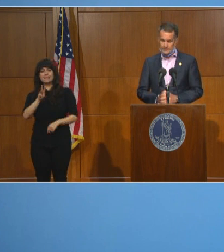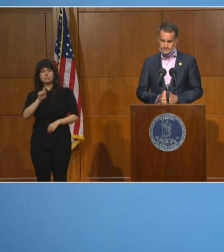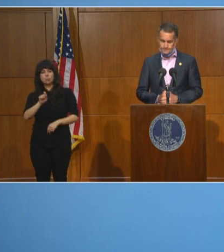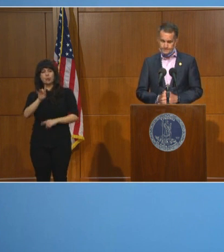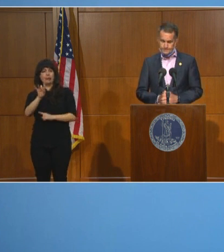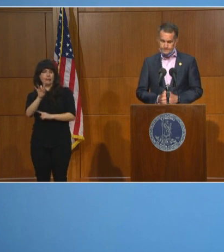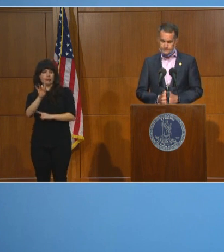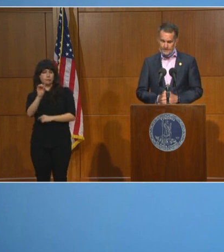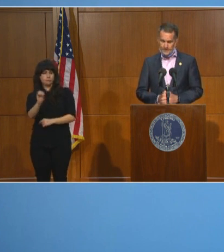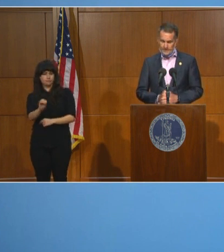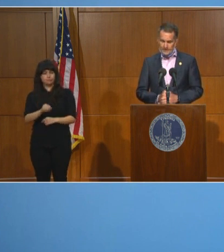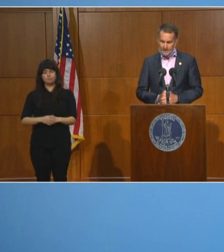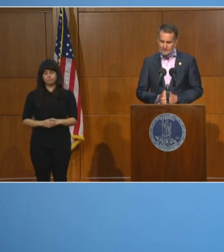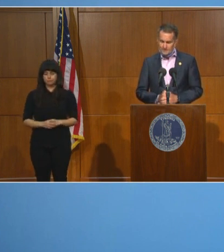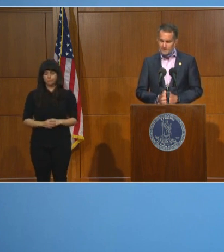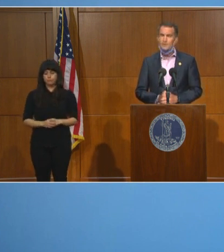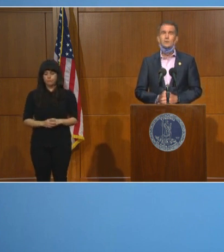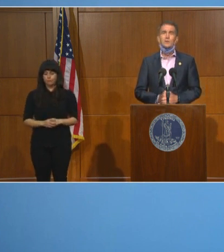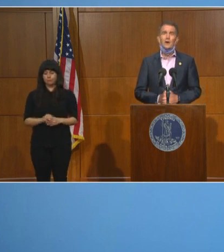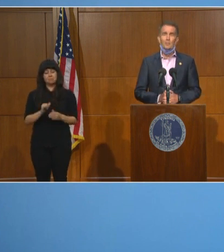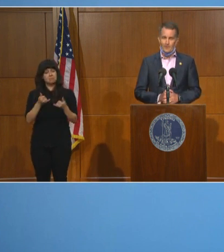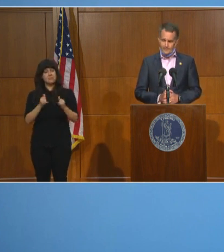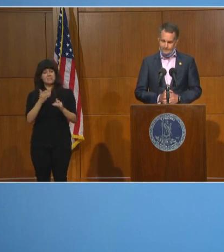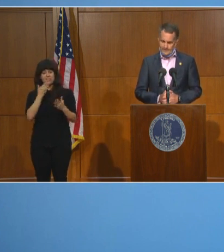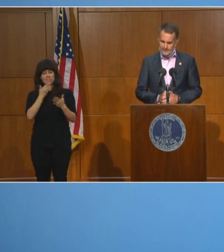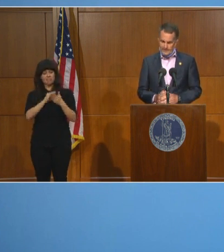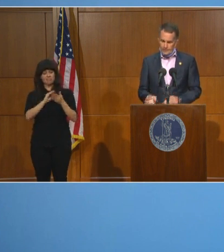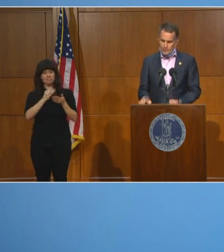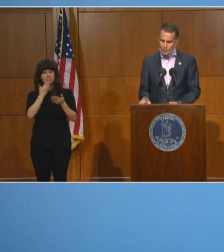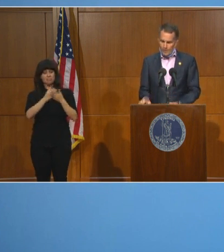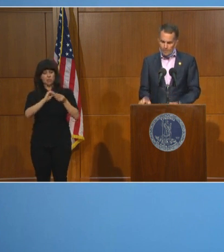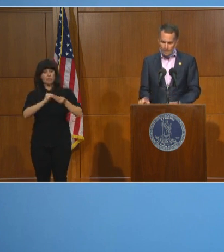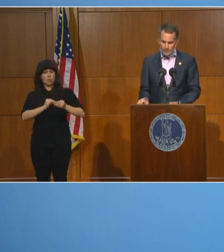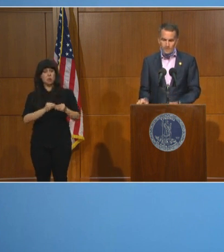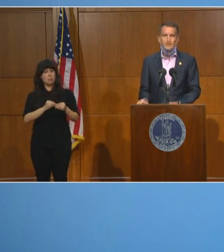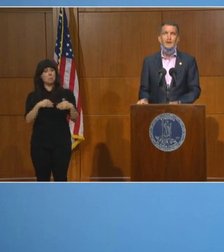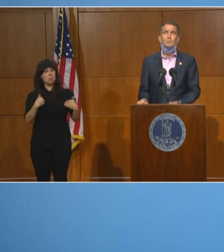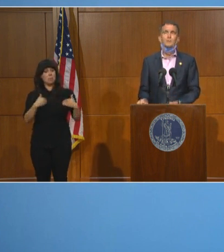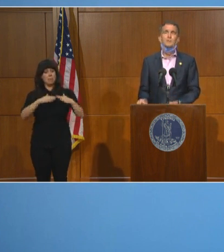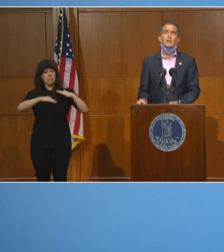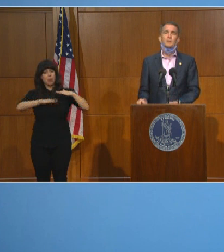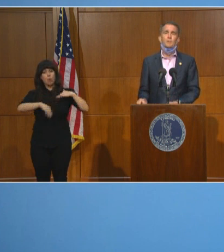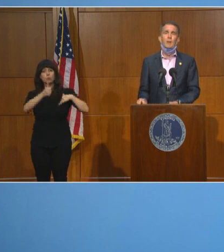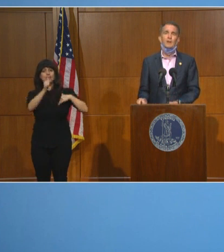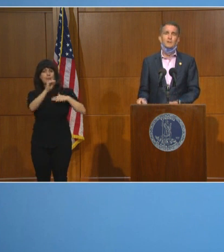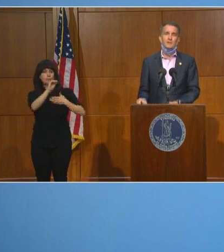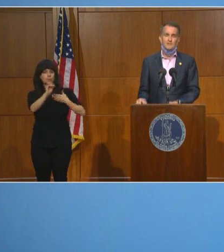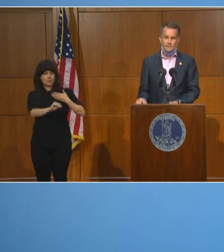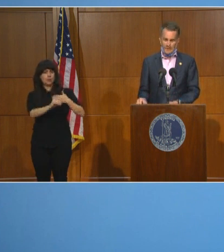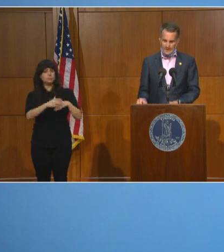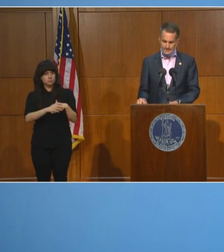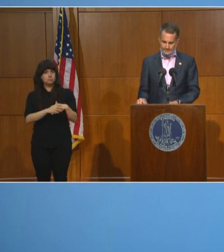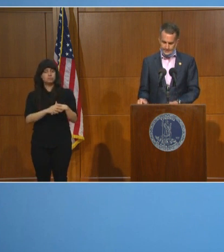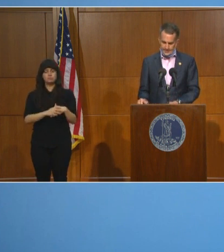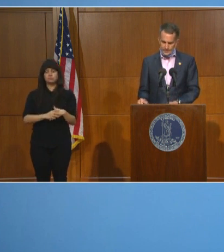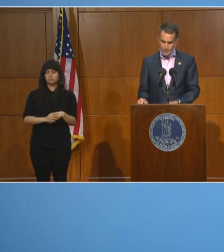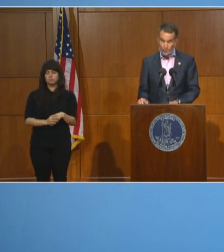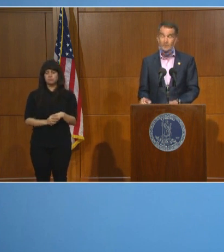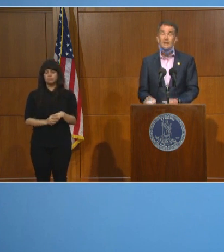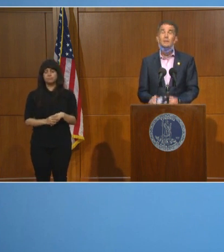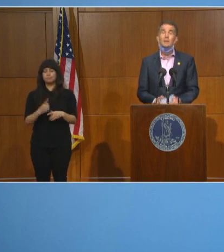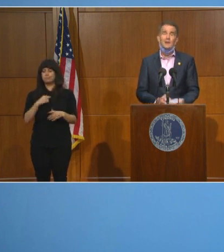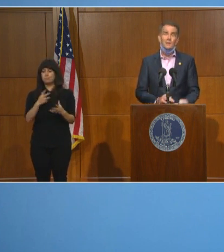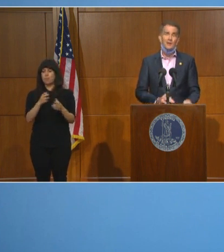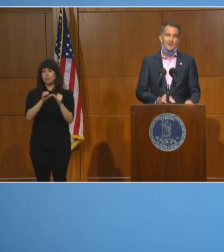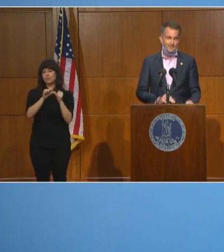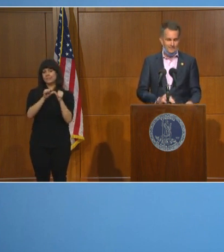6.8%. And that's still a good number. We're well below the 10% positivity rate. We want to